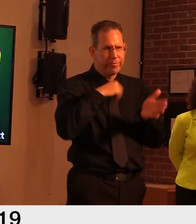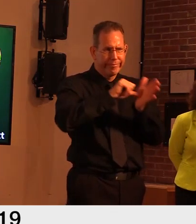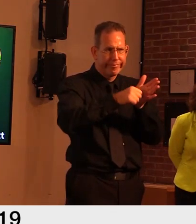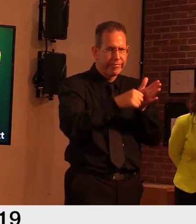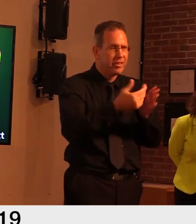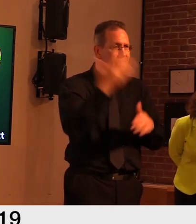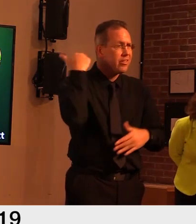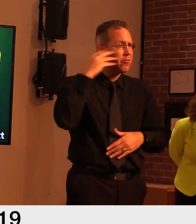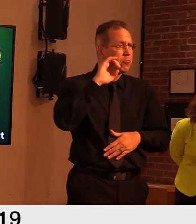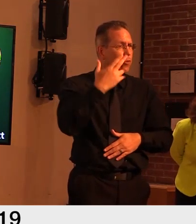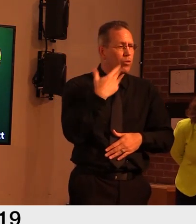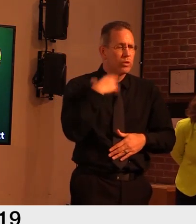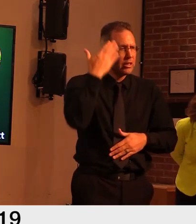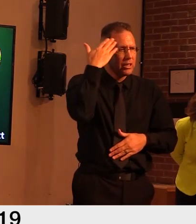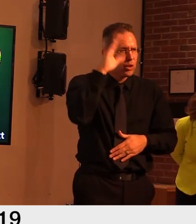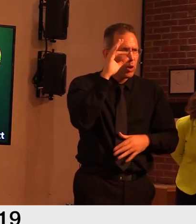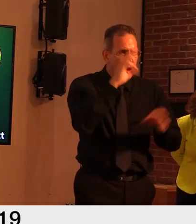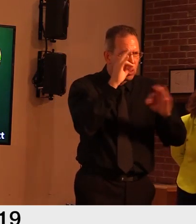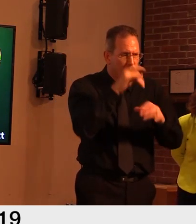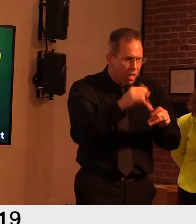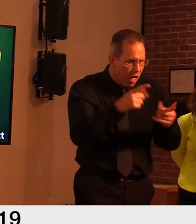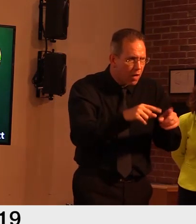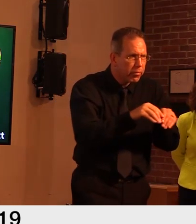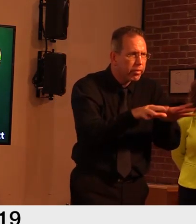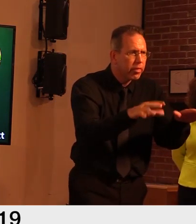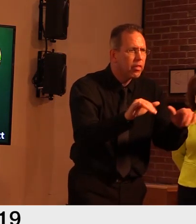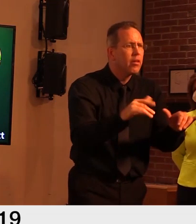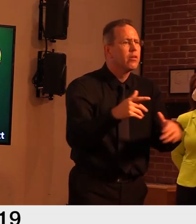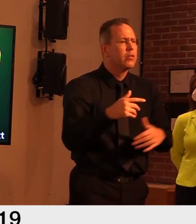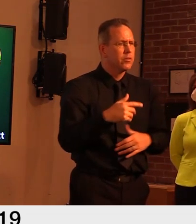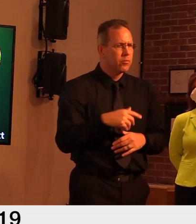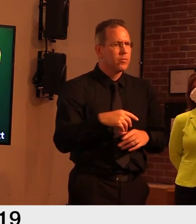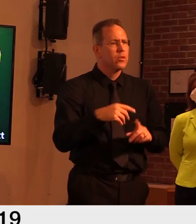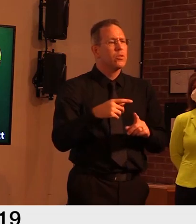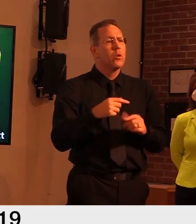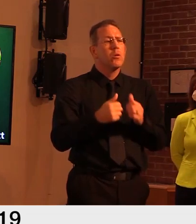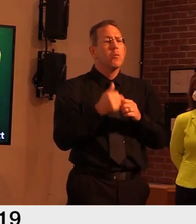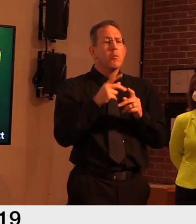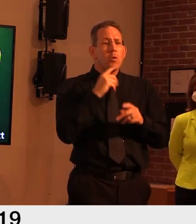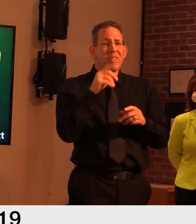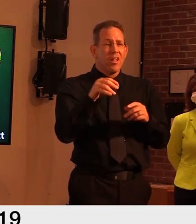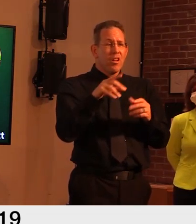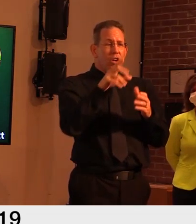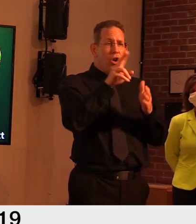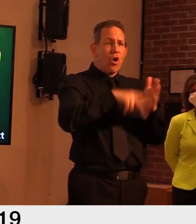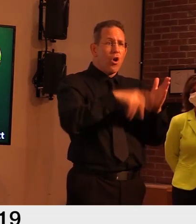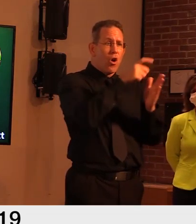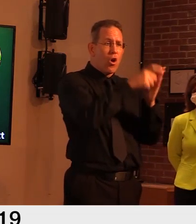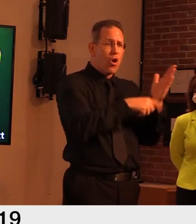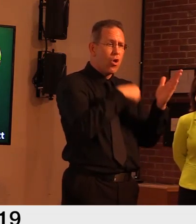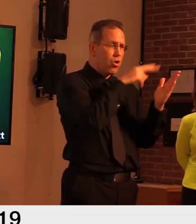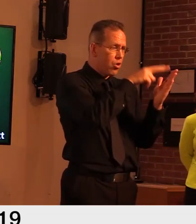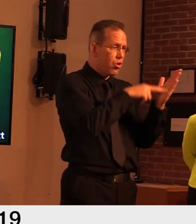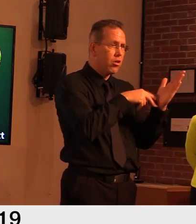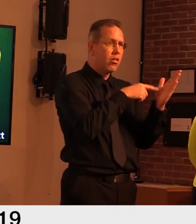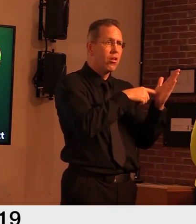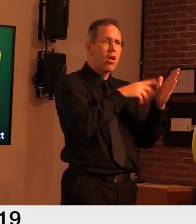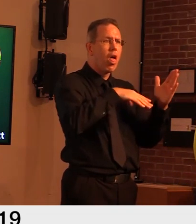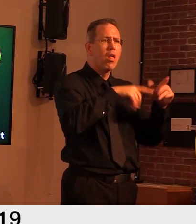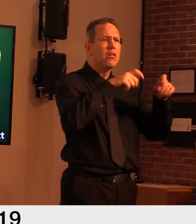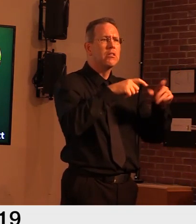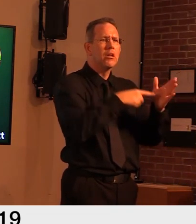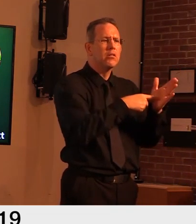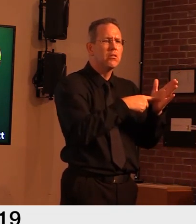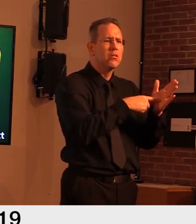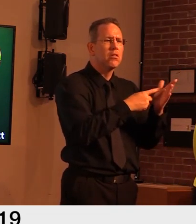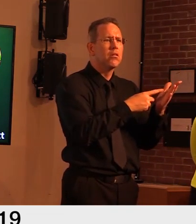the state's contact tracing ability? Again, it doesn't say anything about the state's contact tracing ability, and it says more about what the circumstances were like around the